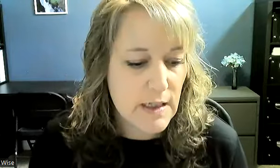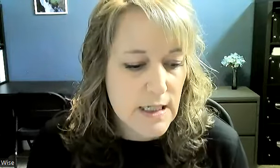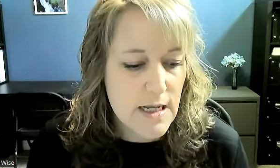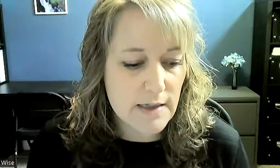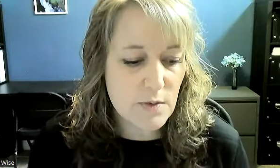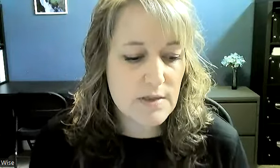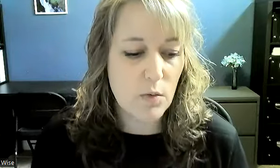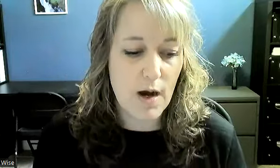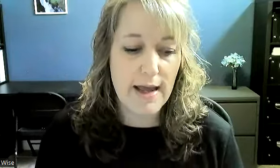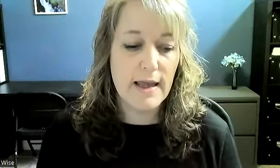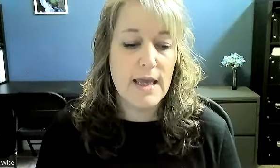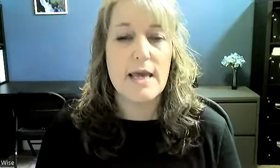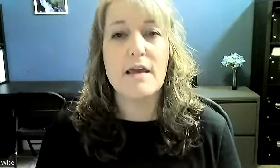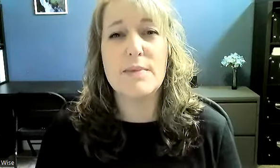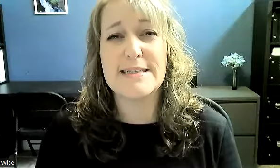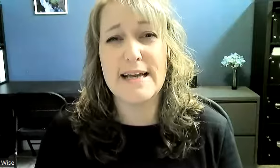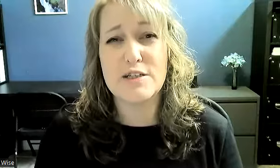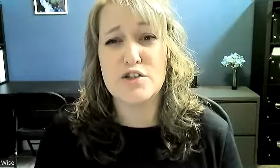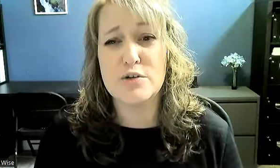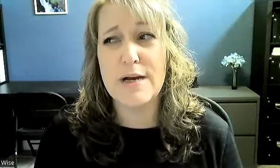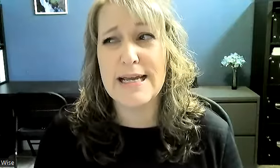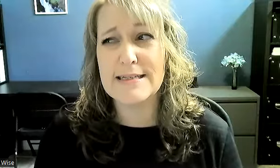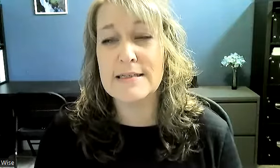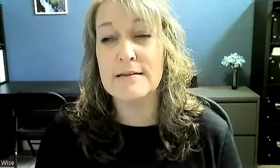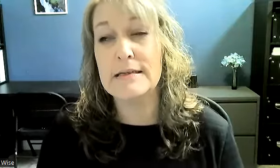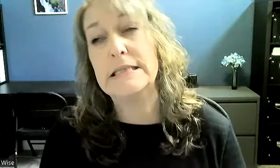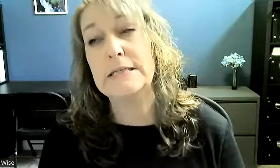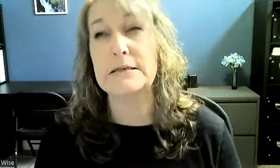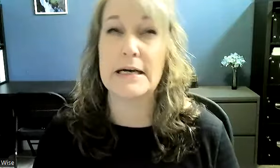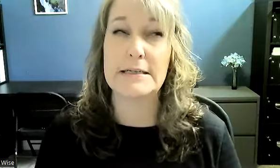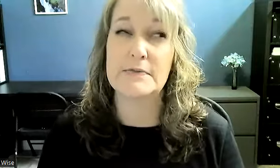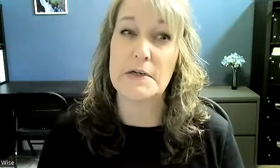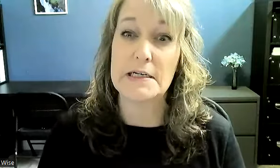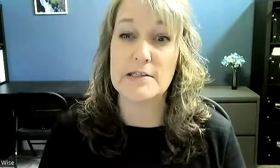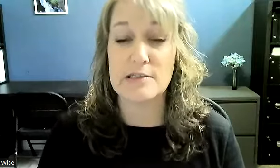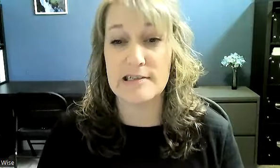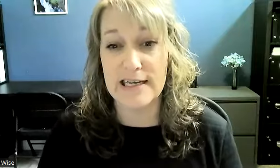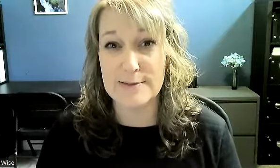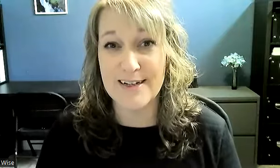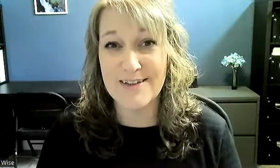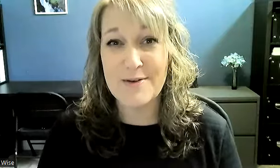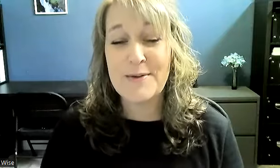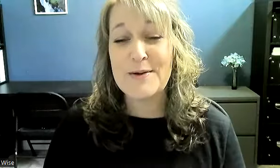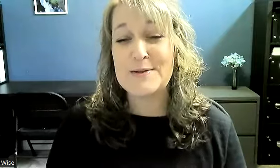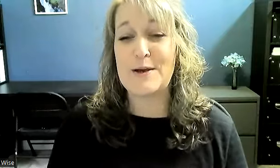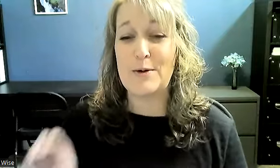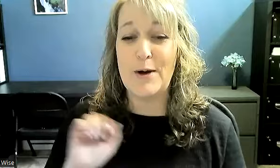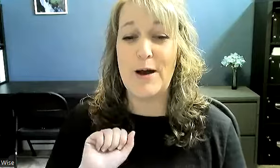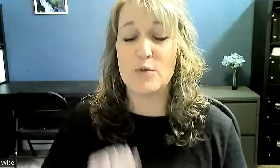The next one is why. It can be signed two ways, and then there are kind of some variations on that as well. So we'll